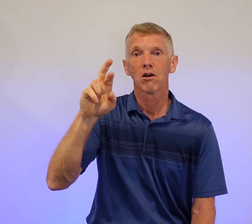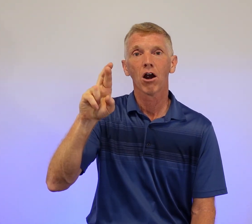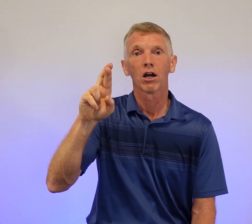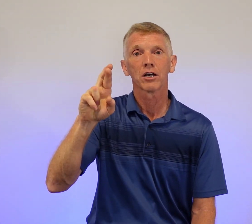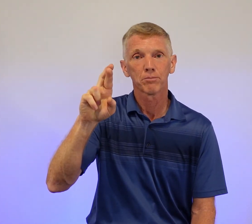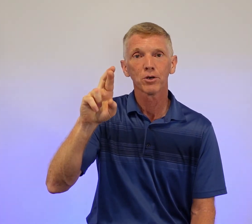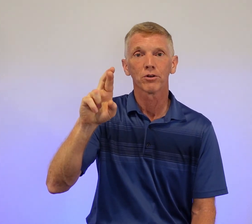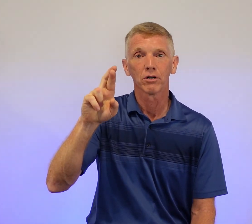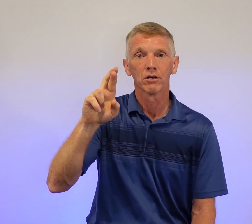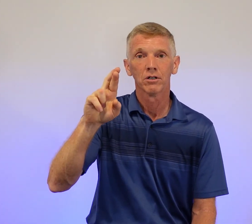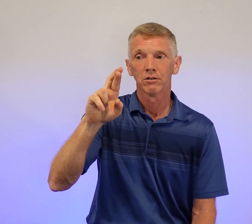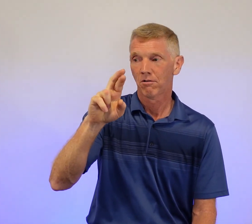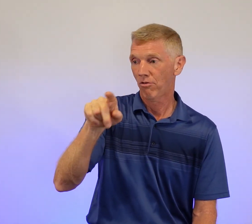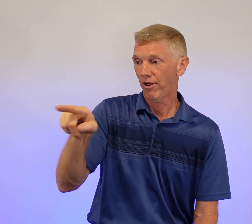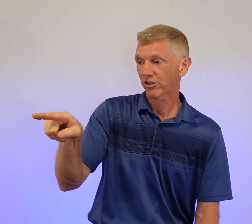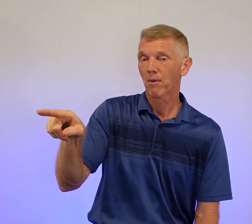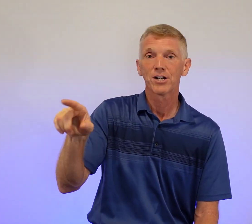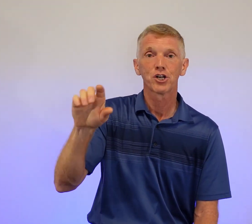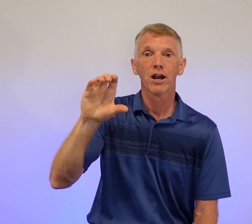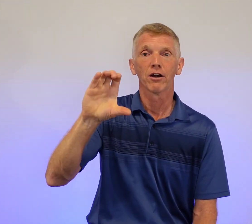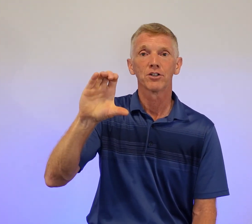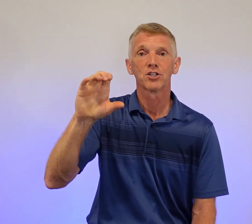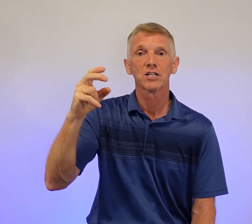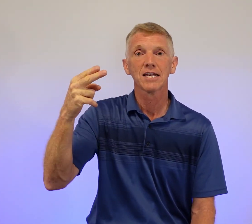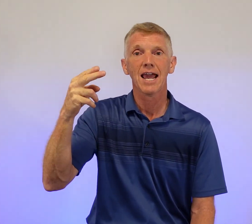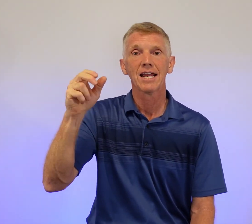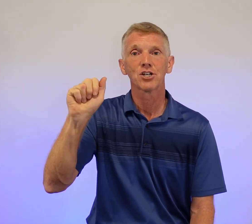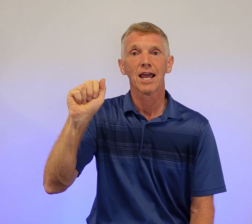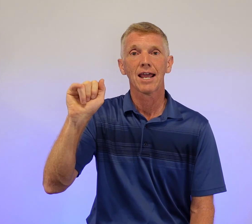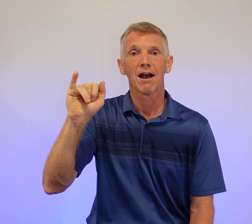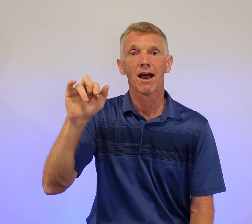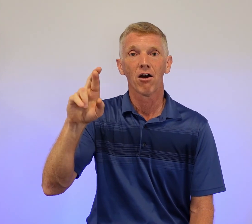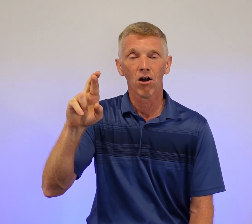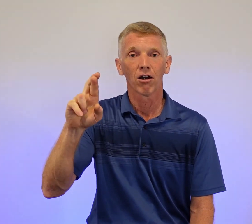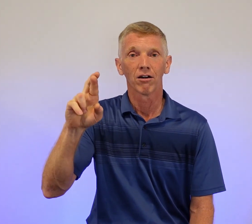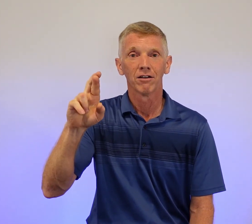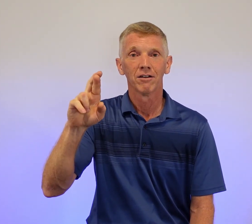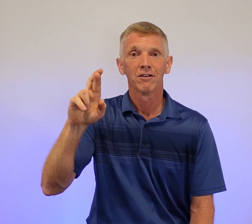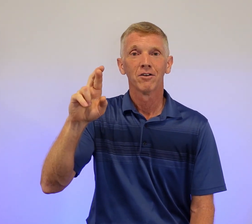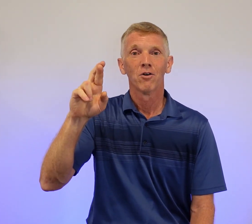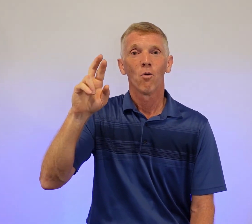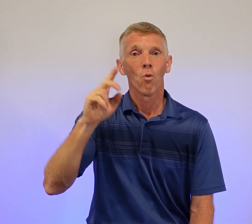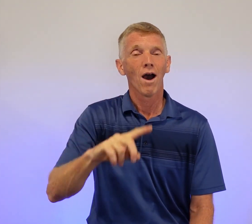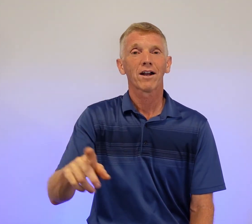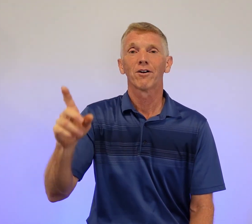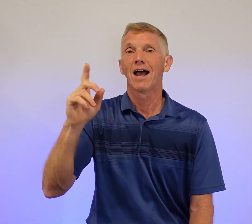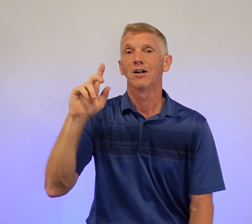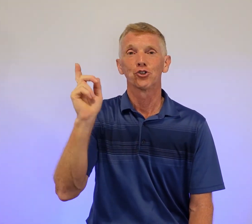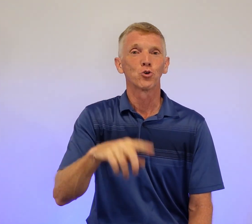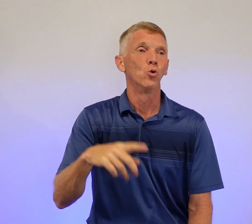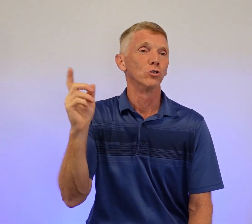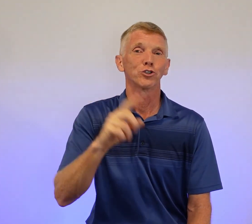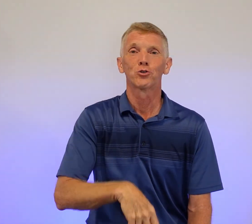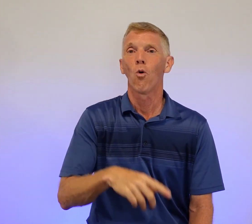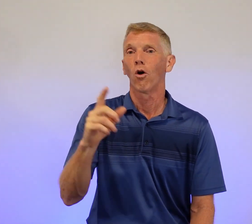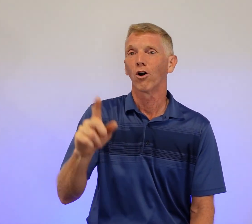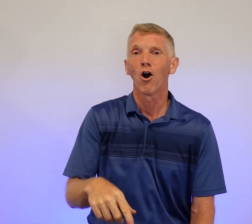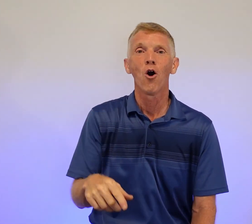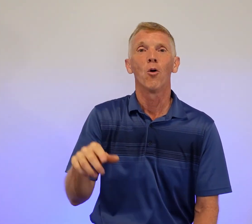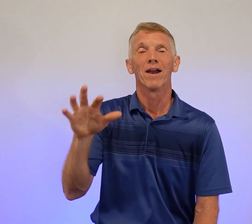C-O-M-P-U-T-E-R, computer. There's my chair, C-H-A-I-R. Walk around school, store, home, and